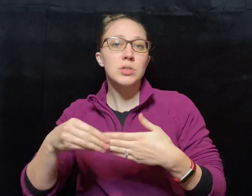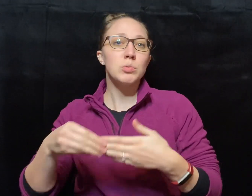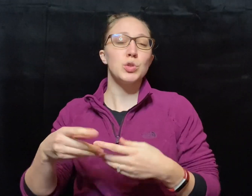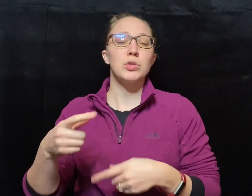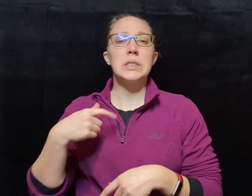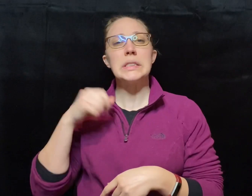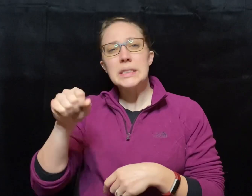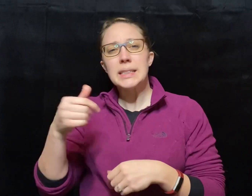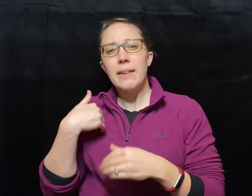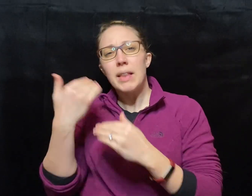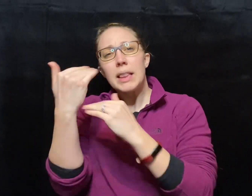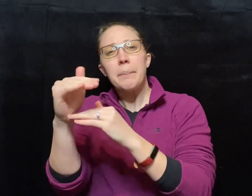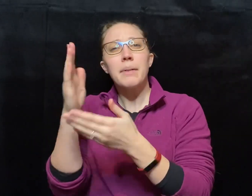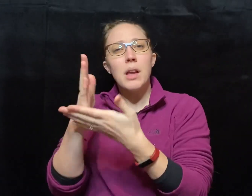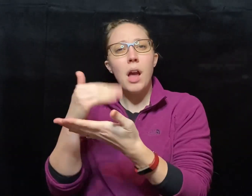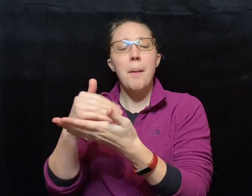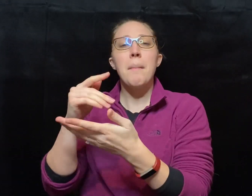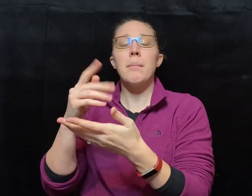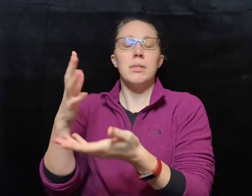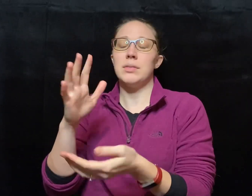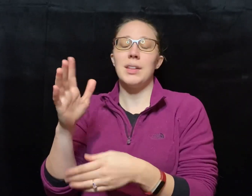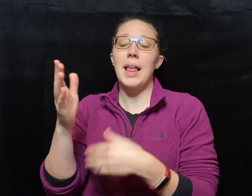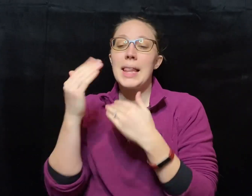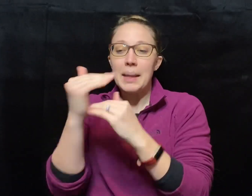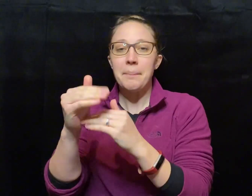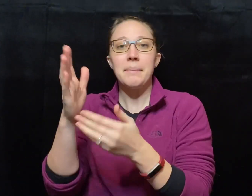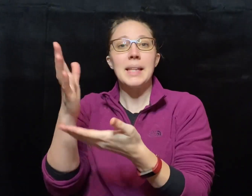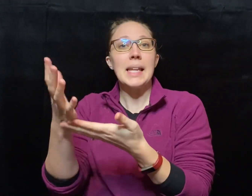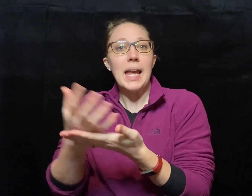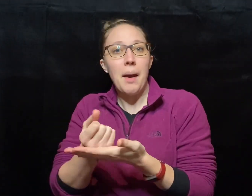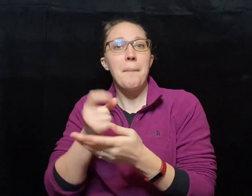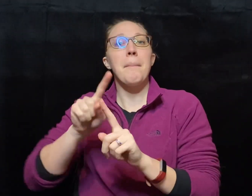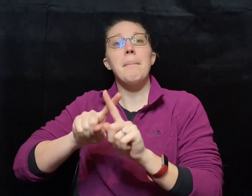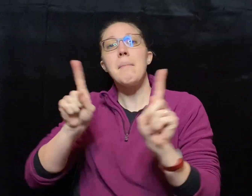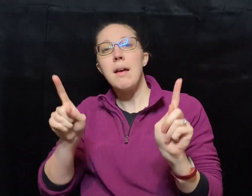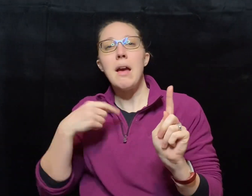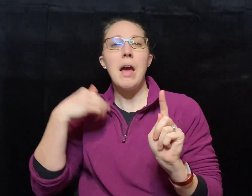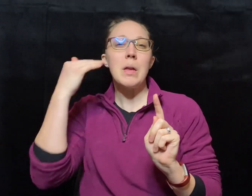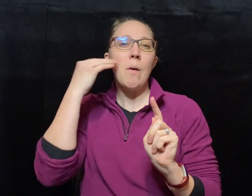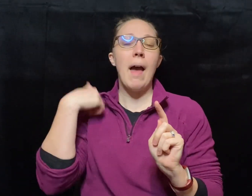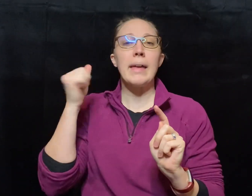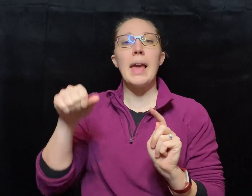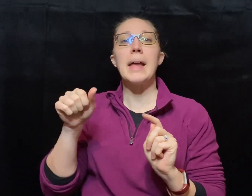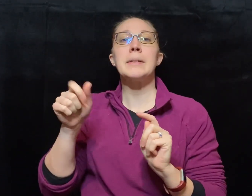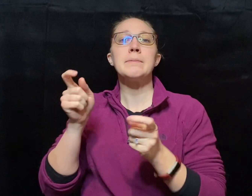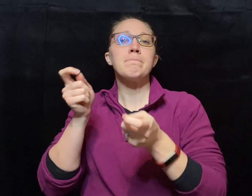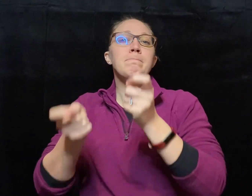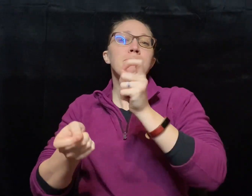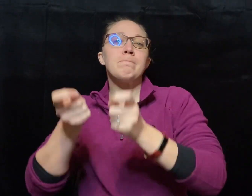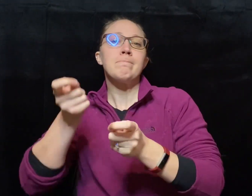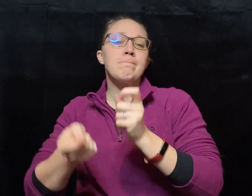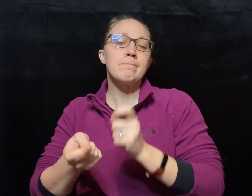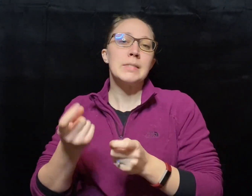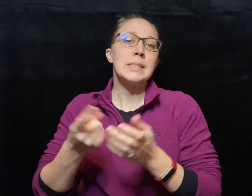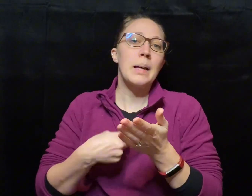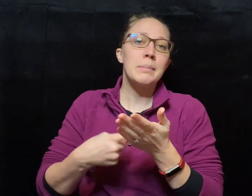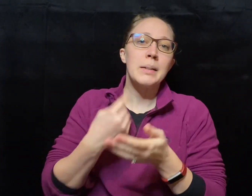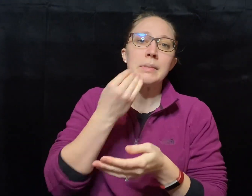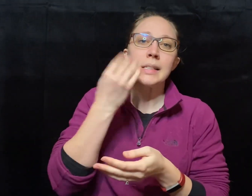is going to be better, or maybe you know that you have a little more flexibility or your spending habits tend to be much more flexible. So